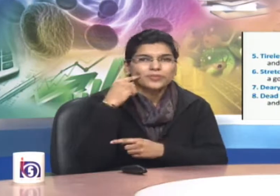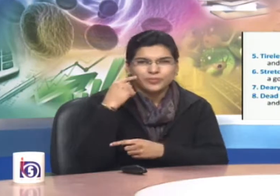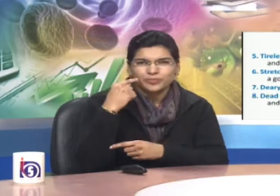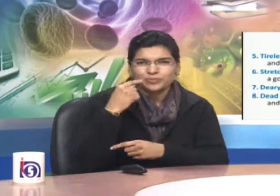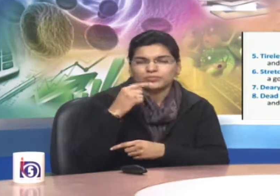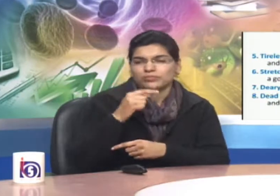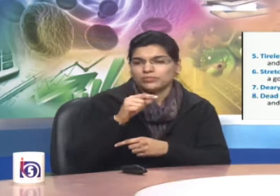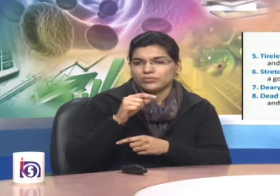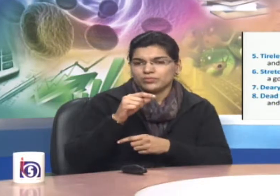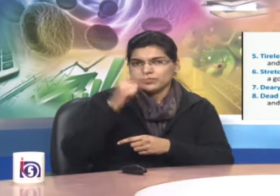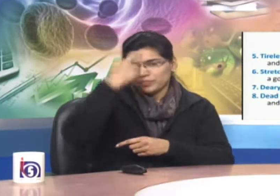dead habits.